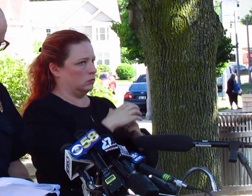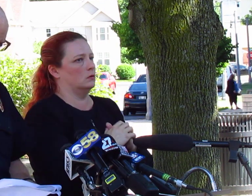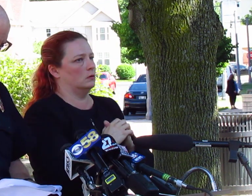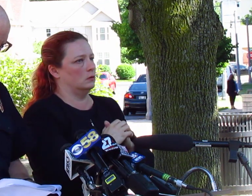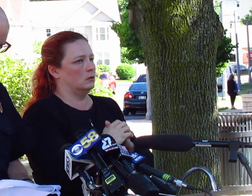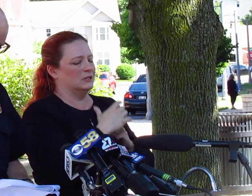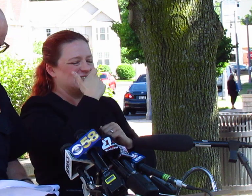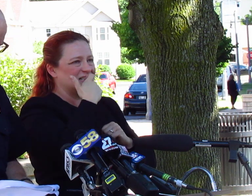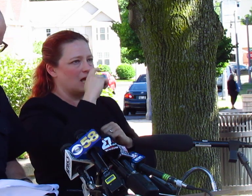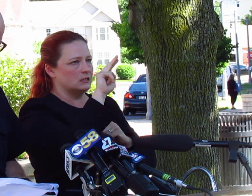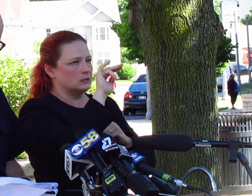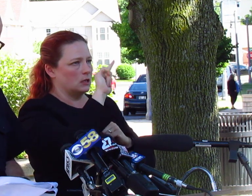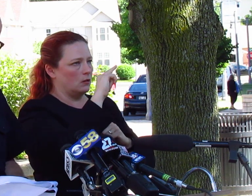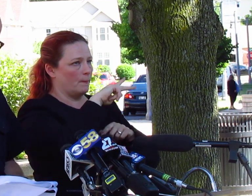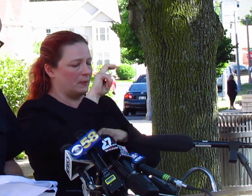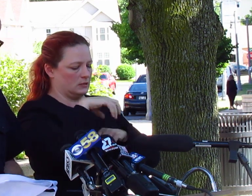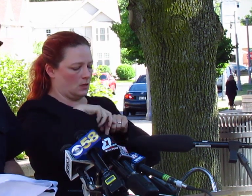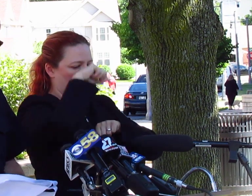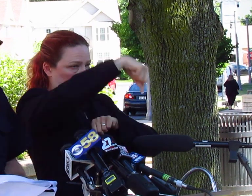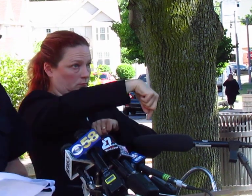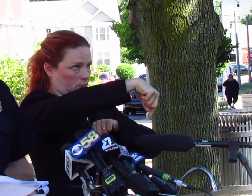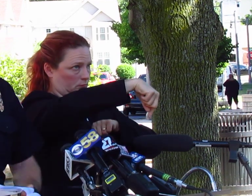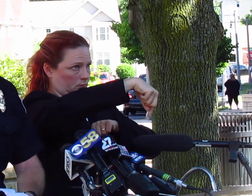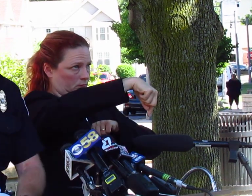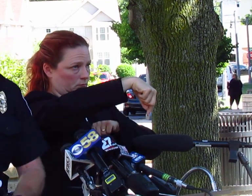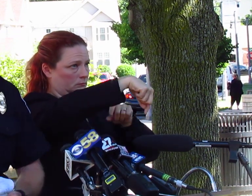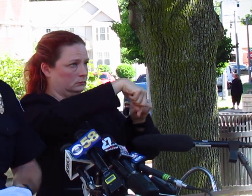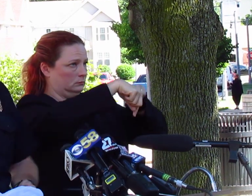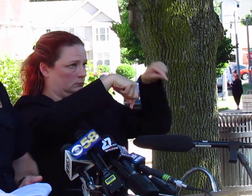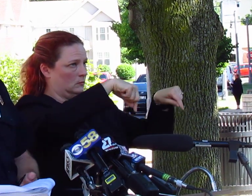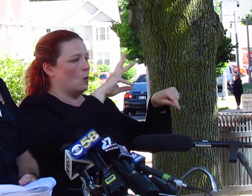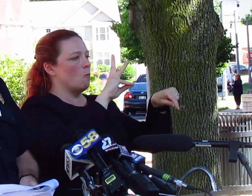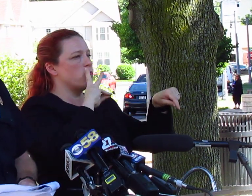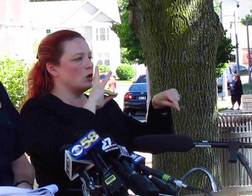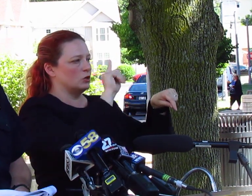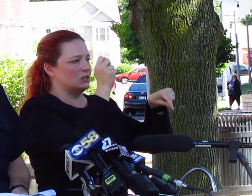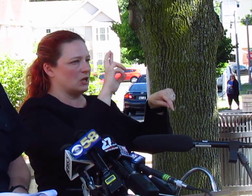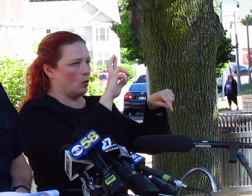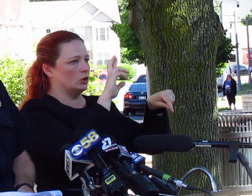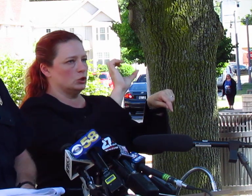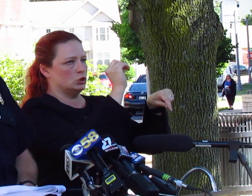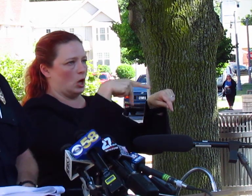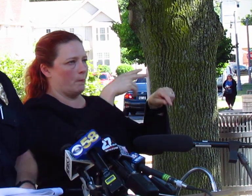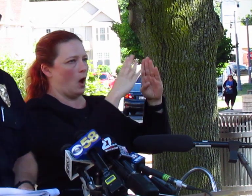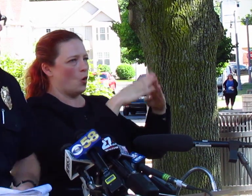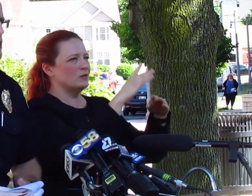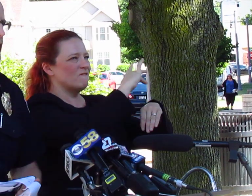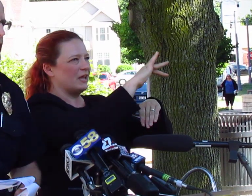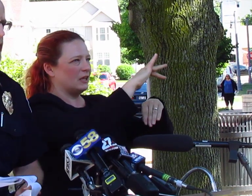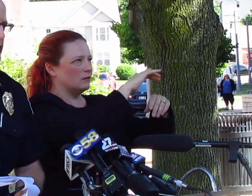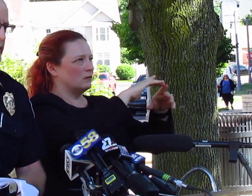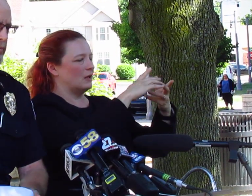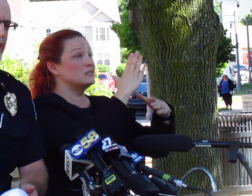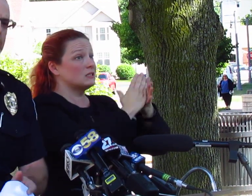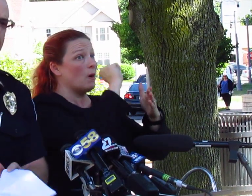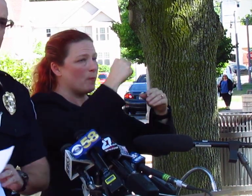Glass Nickel Pizza, the vacant Water Tower Chop House, and some of the apartments that were above these businesses that have